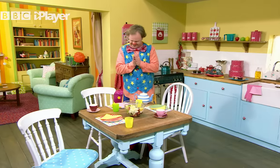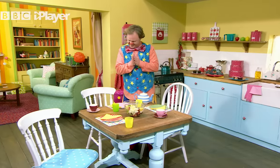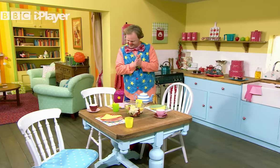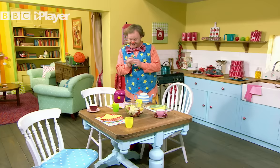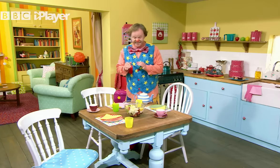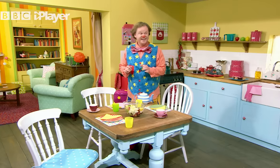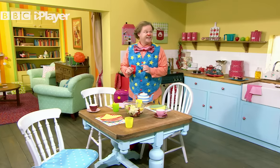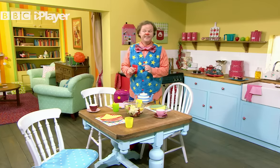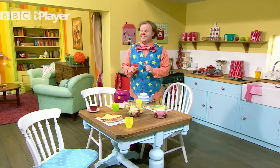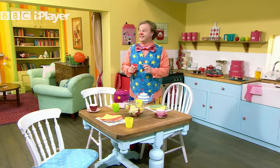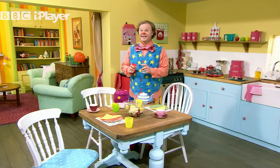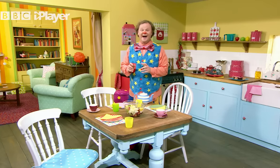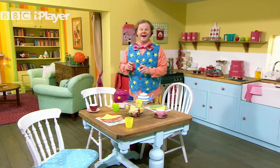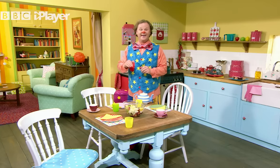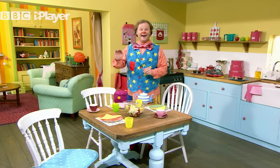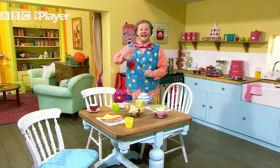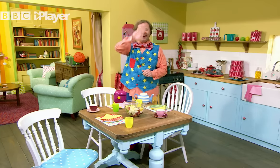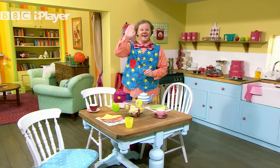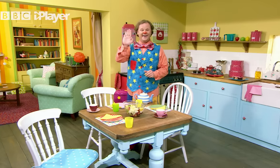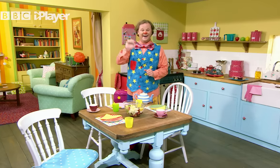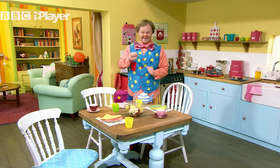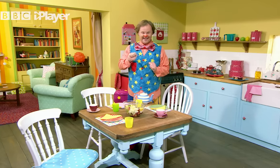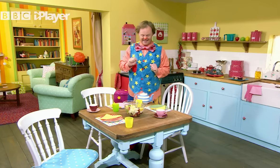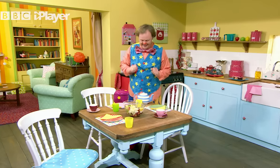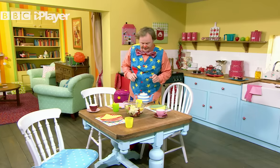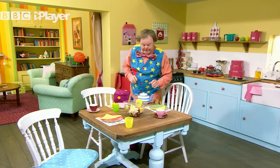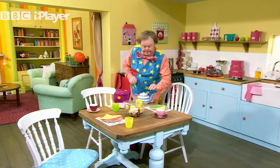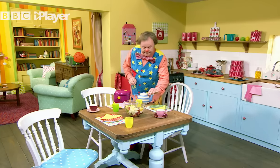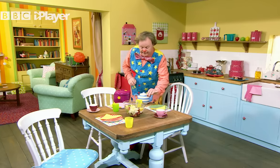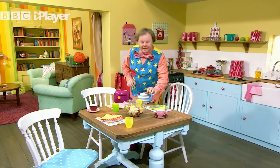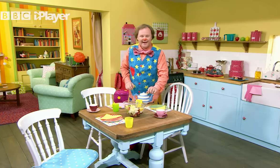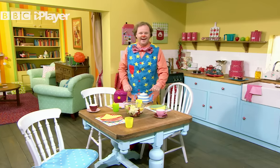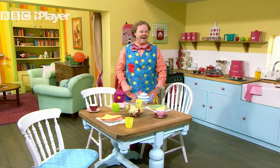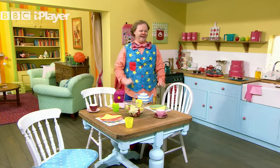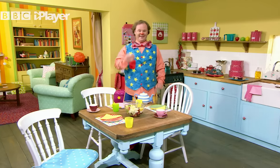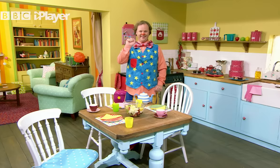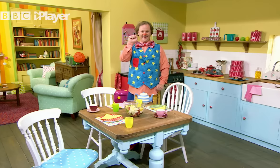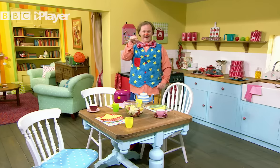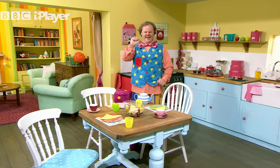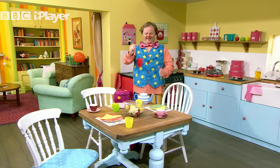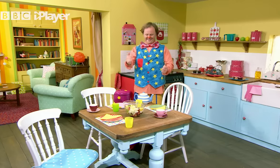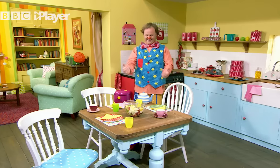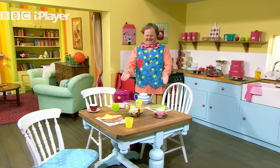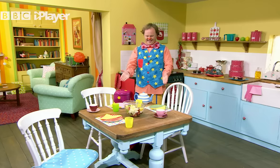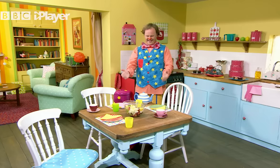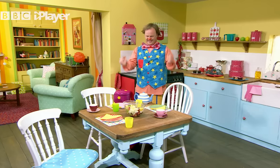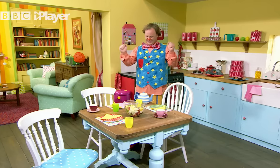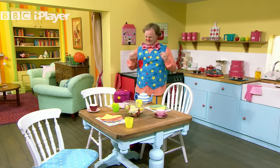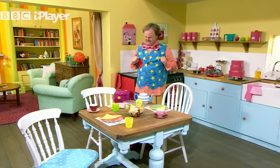Hello, Mr. Tumble. Oh, hello! Are you ready for your tea party? Yes! Ta-da! Will